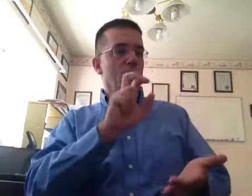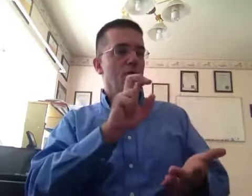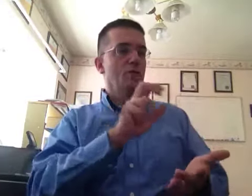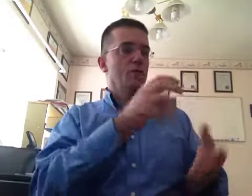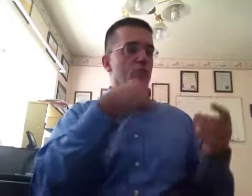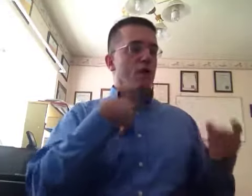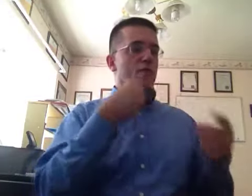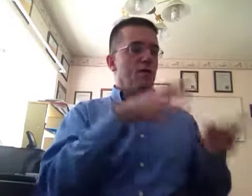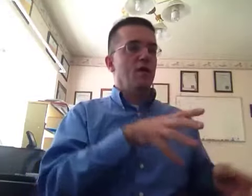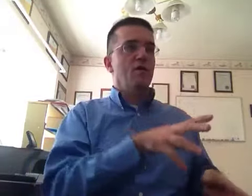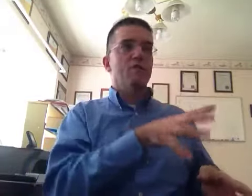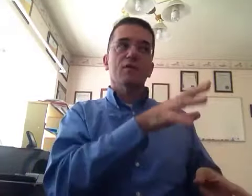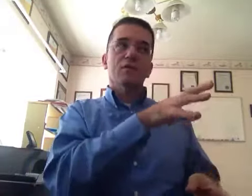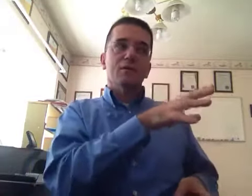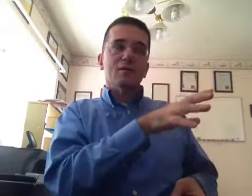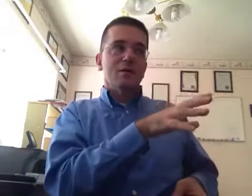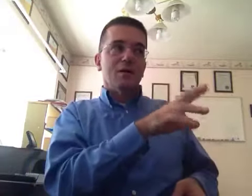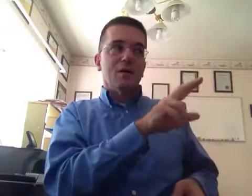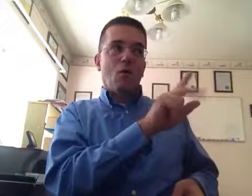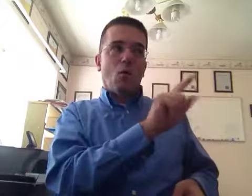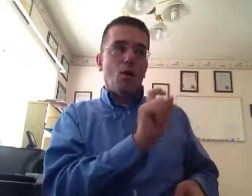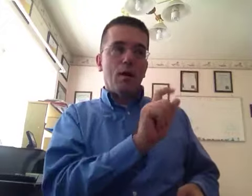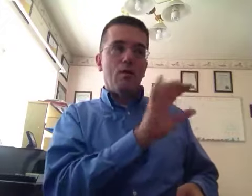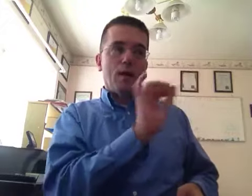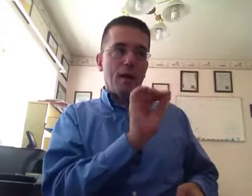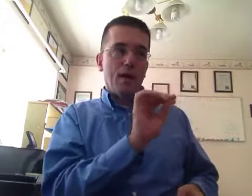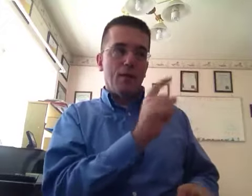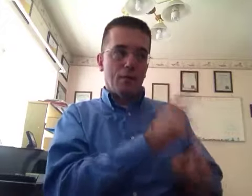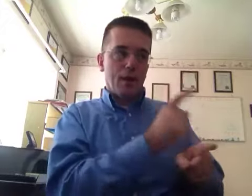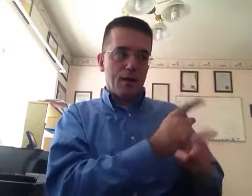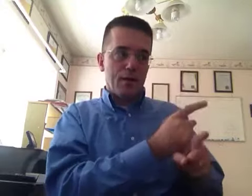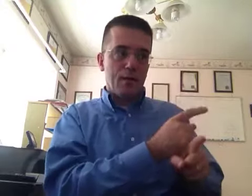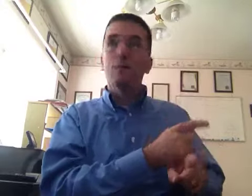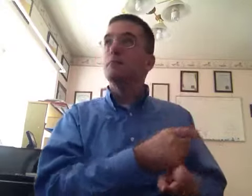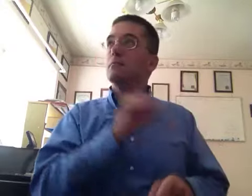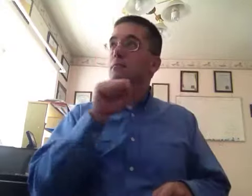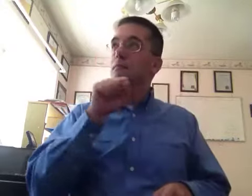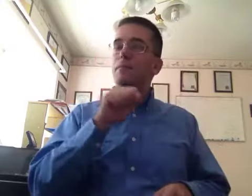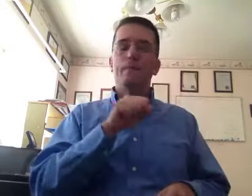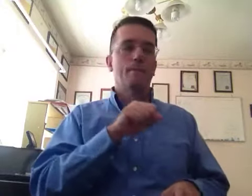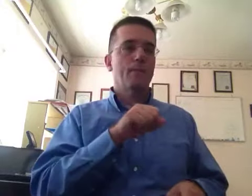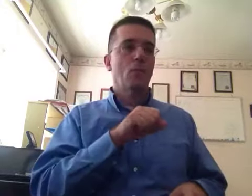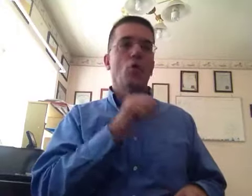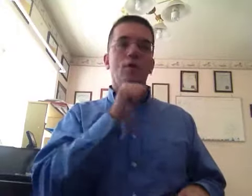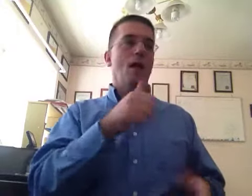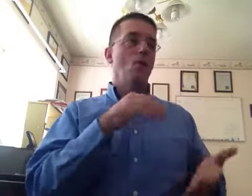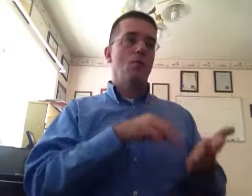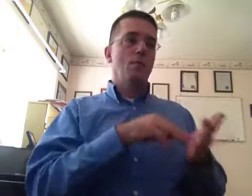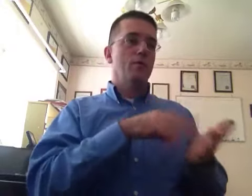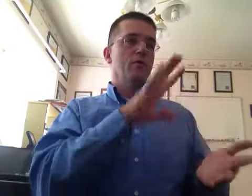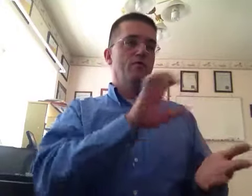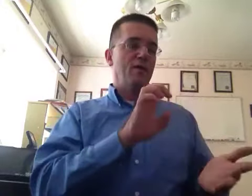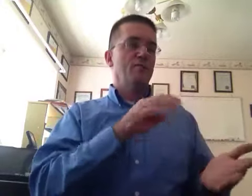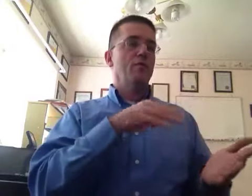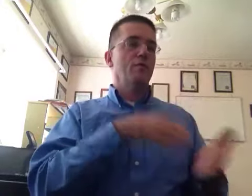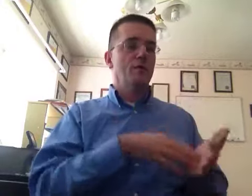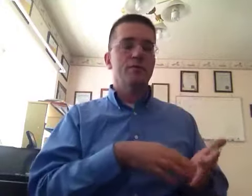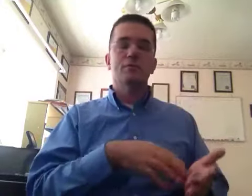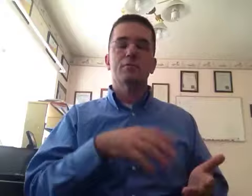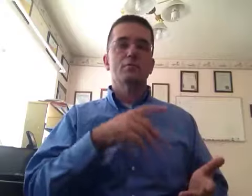mean, what is the likelihood between now and the time you save another 100 or 200,000, which wouldn't take that